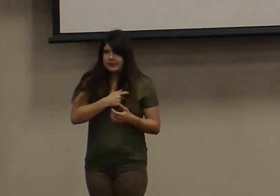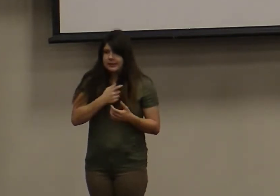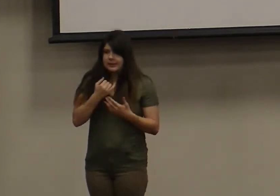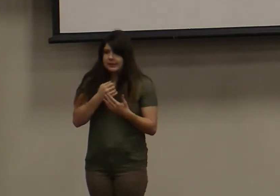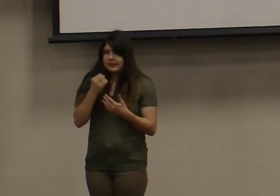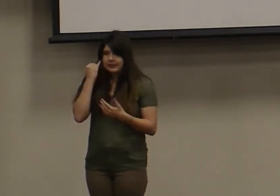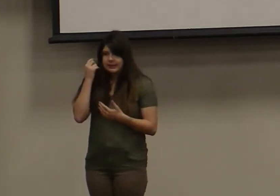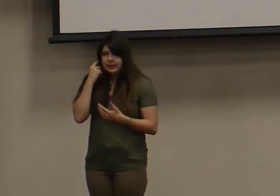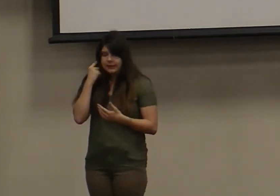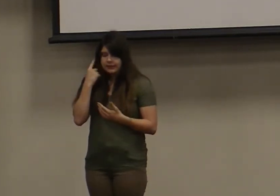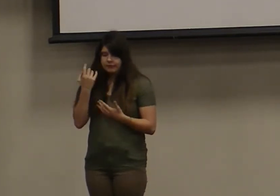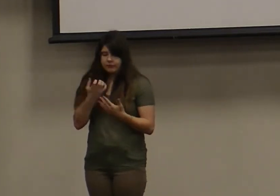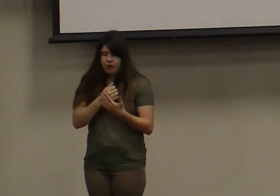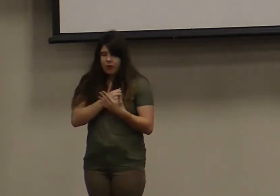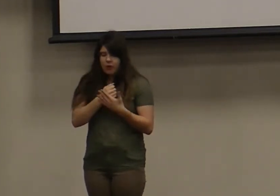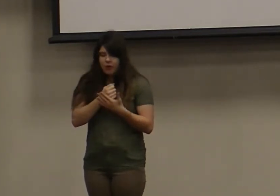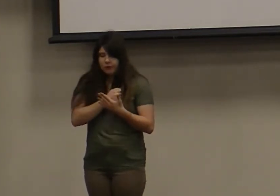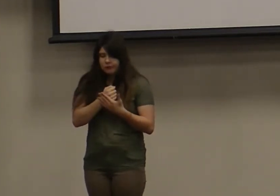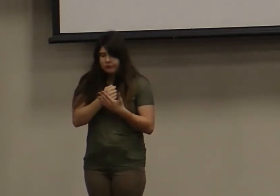worked.